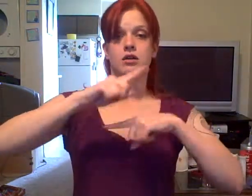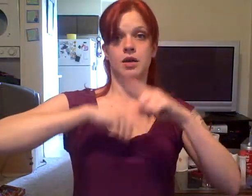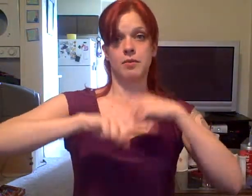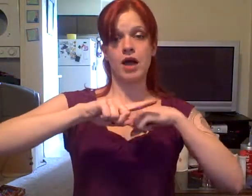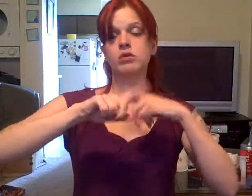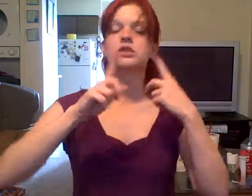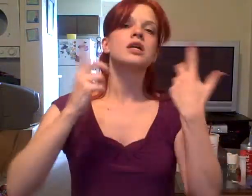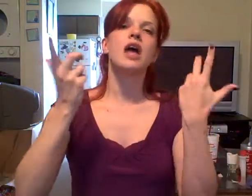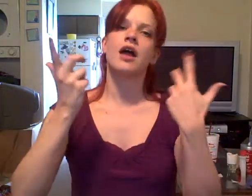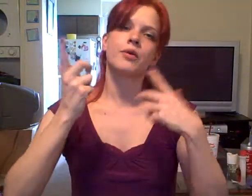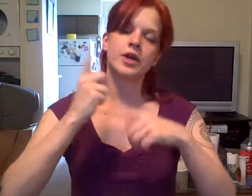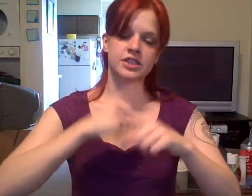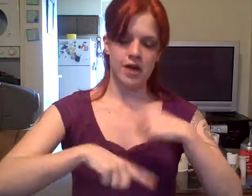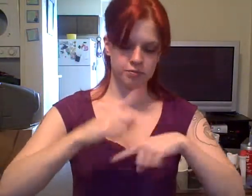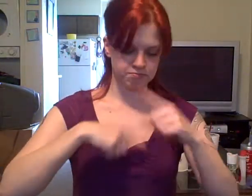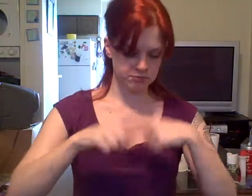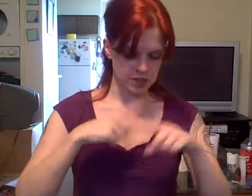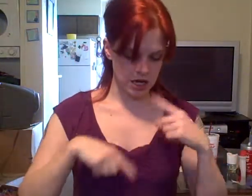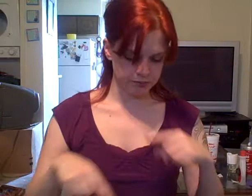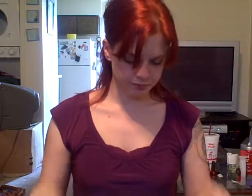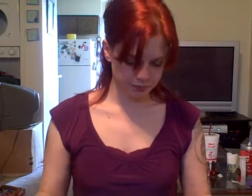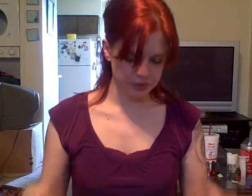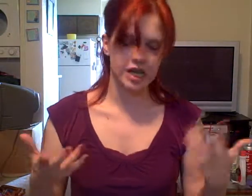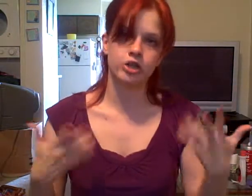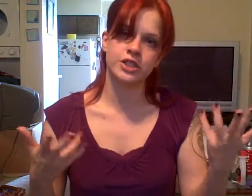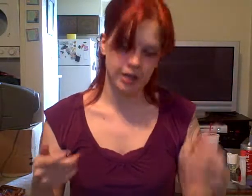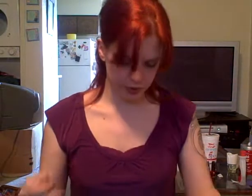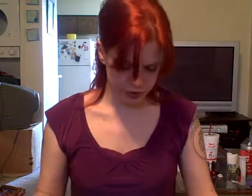coming backwards. Either way is fine. Sign or sign language.